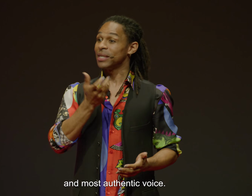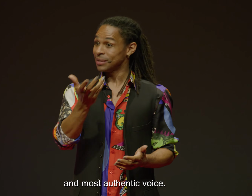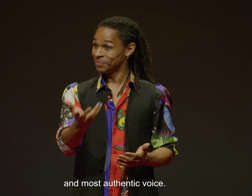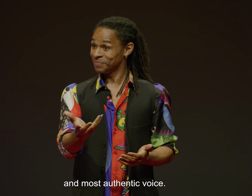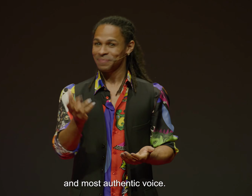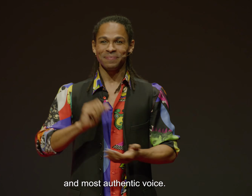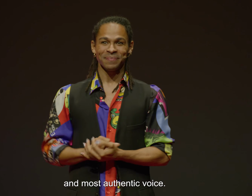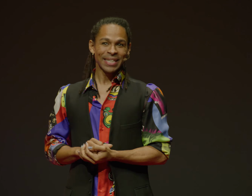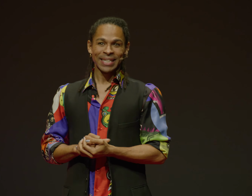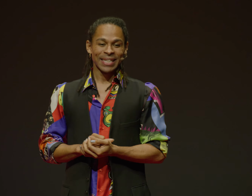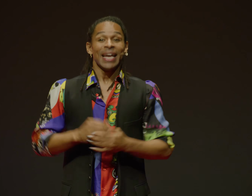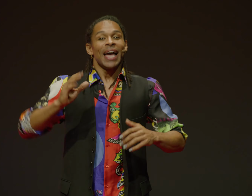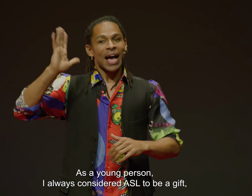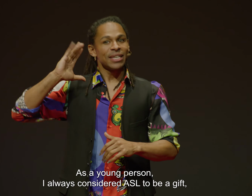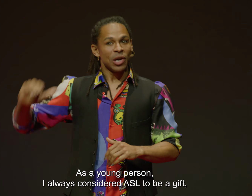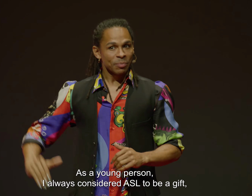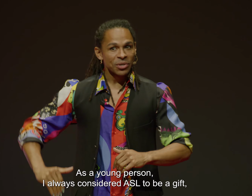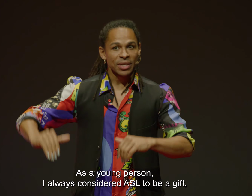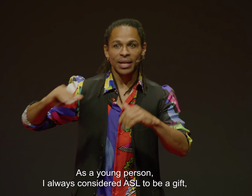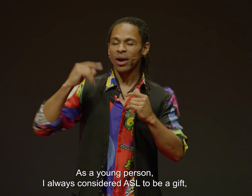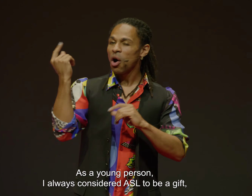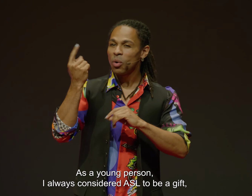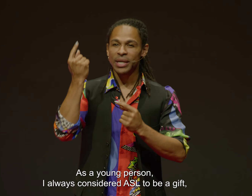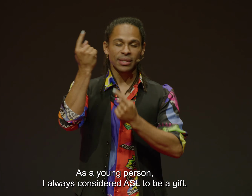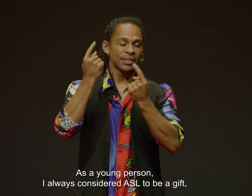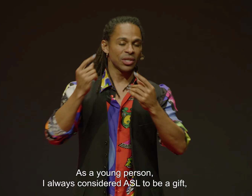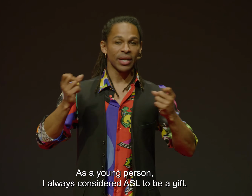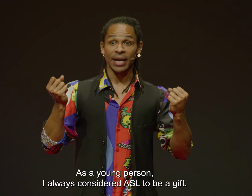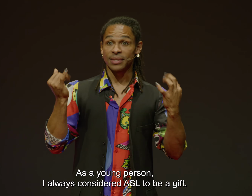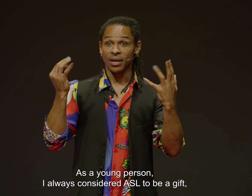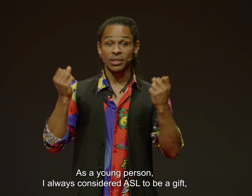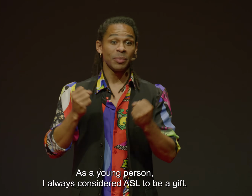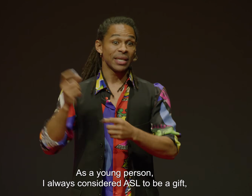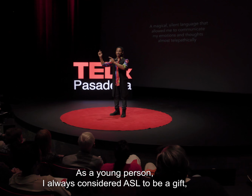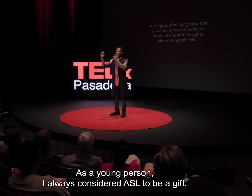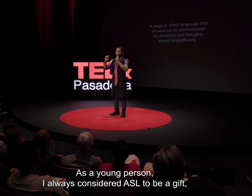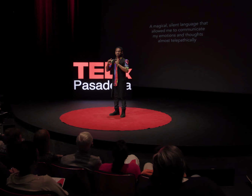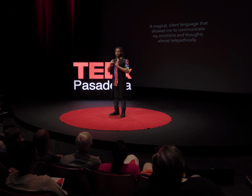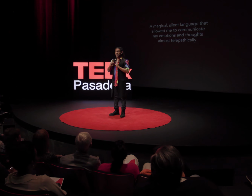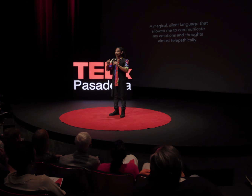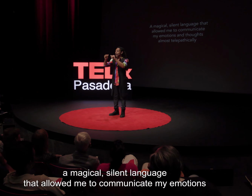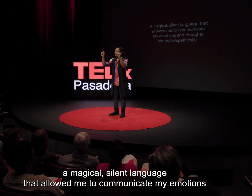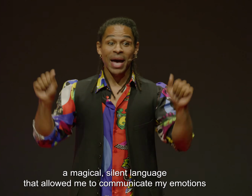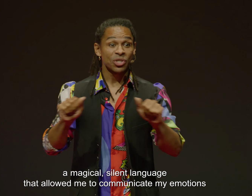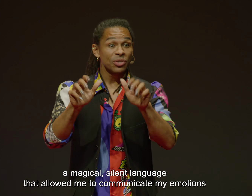voice. As a young person, I always considered ASL to be a gift, a